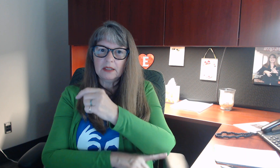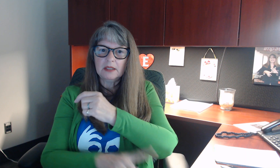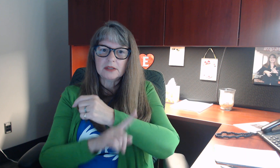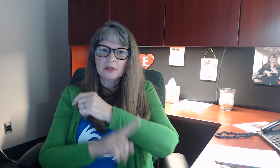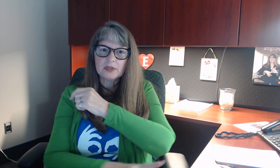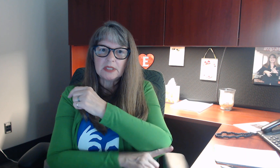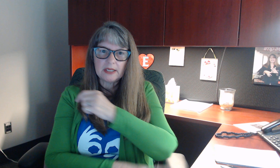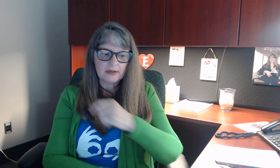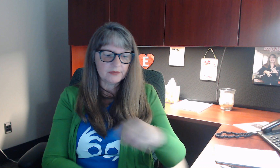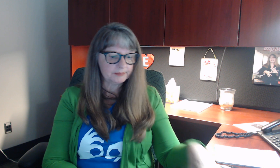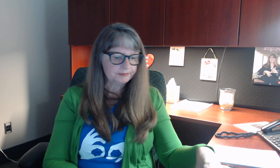their sleeve.